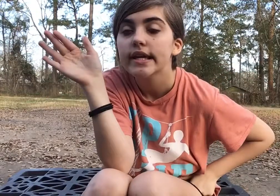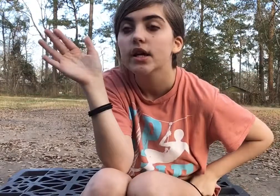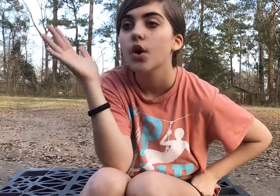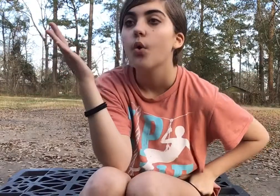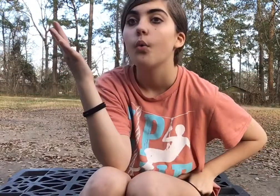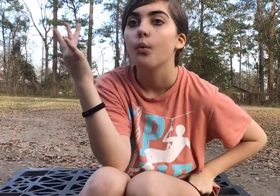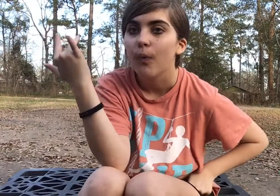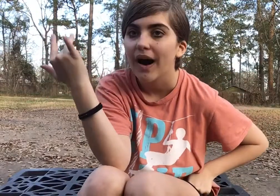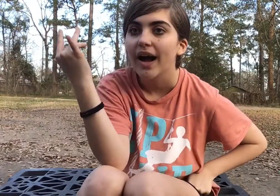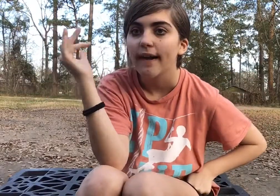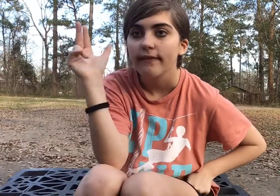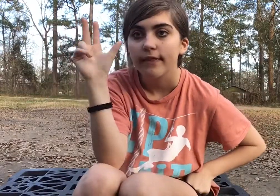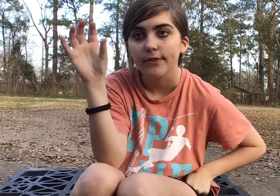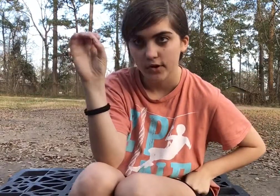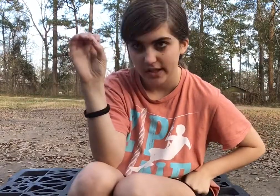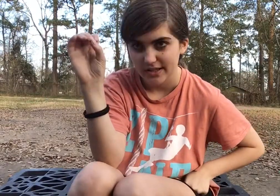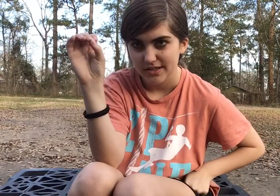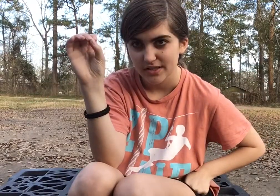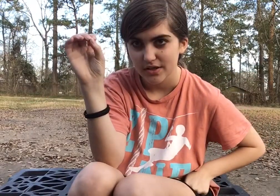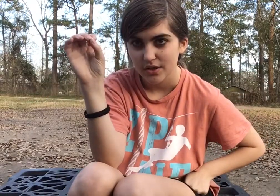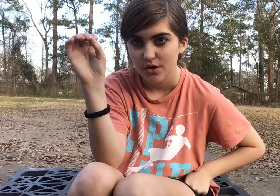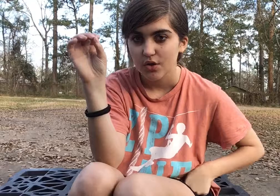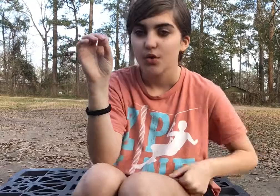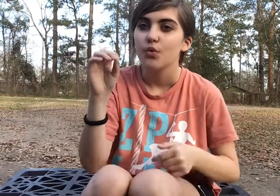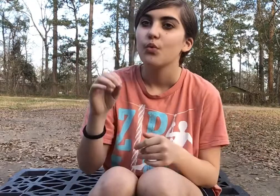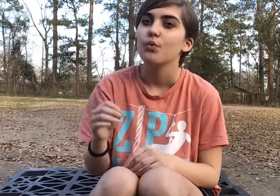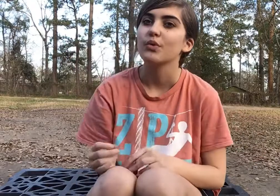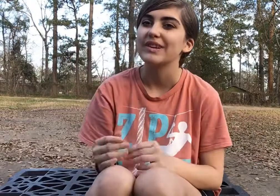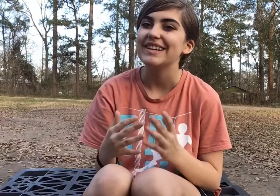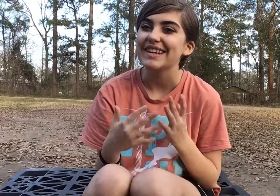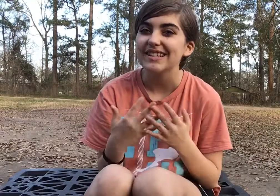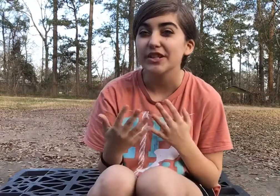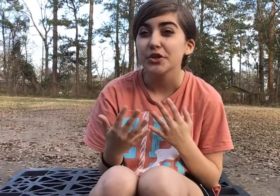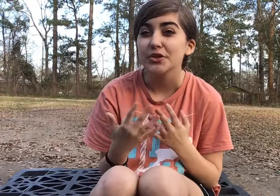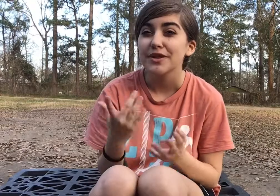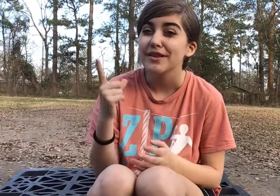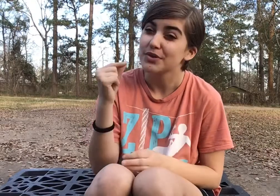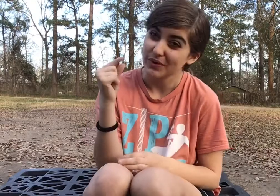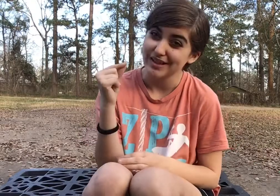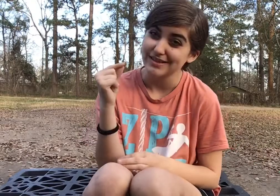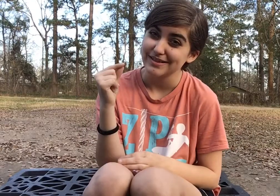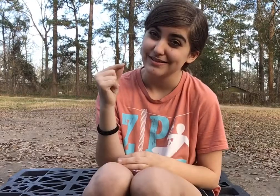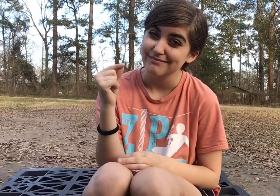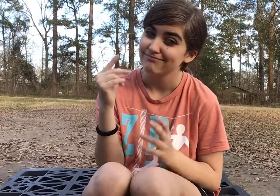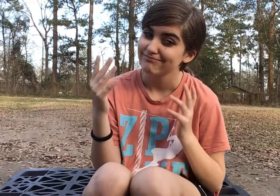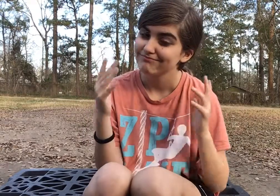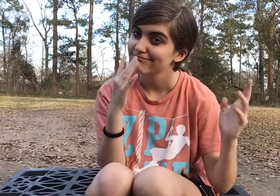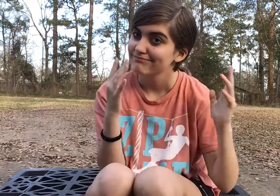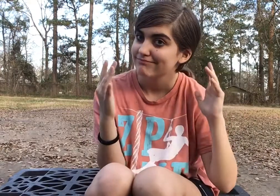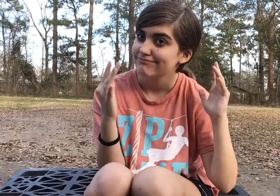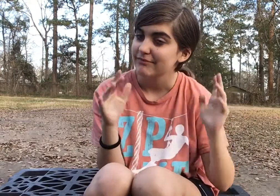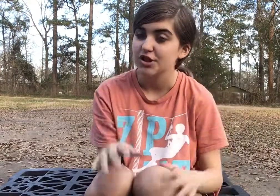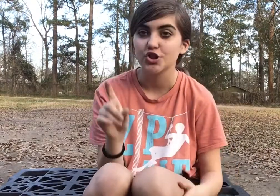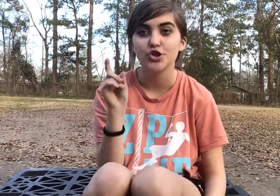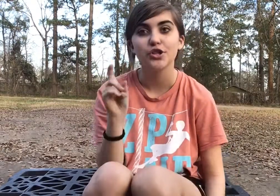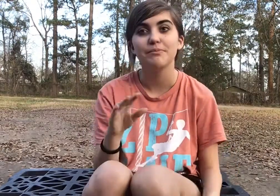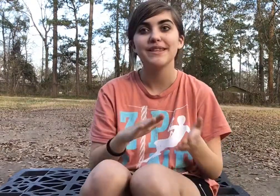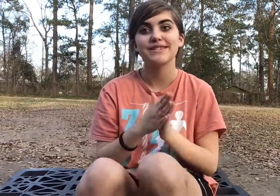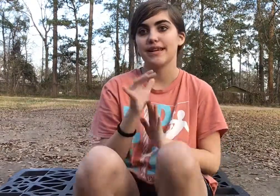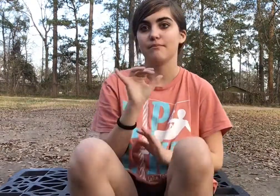idea why the 30s were easier than the 20s. They should be the same,